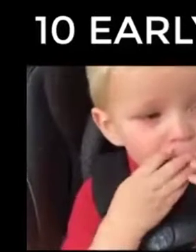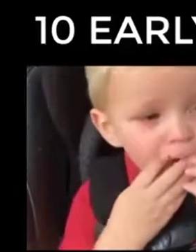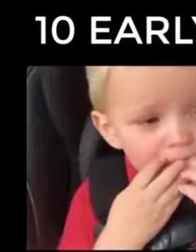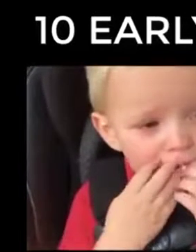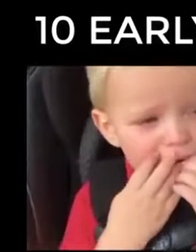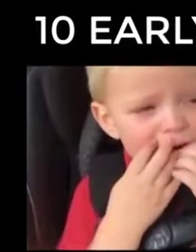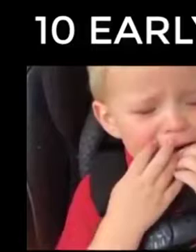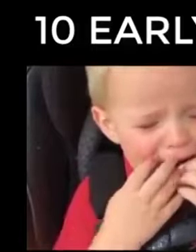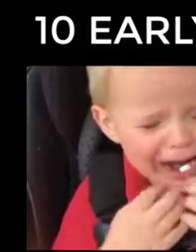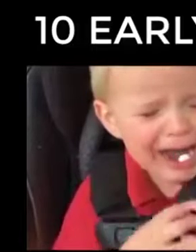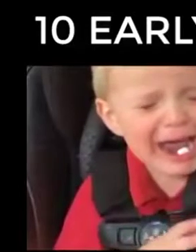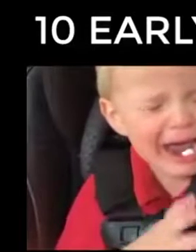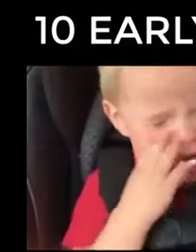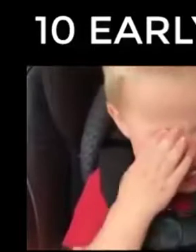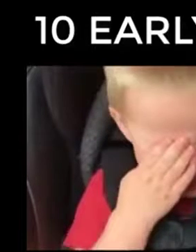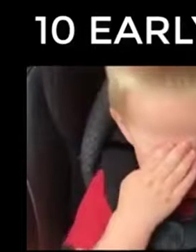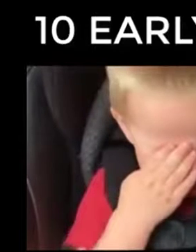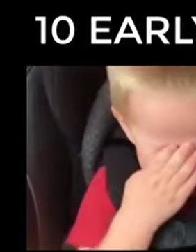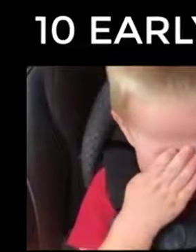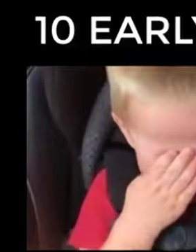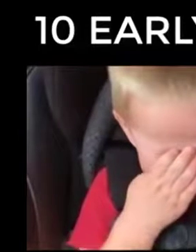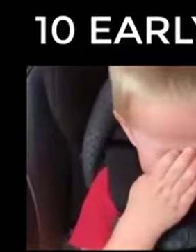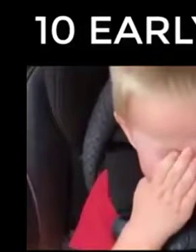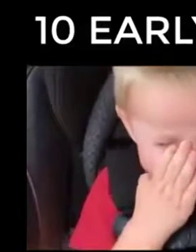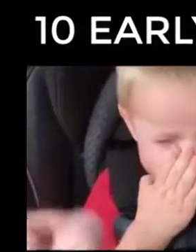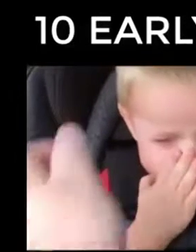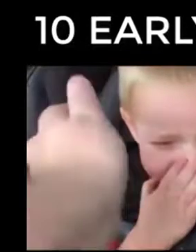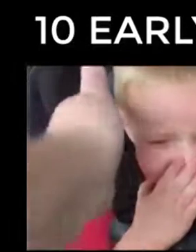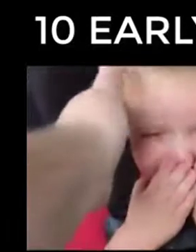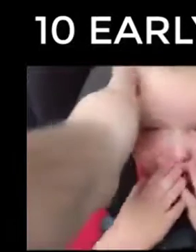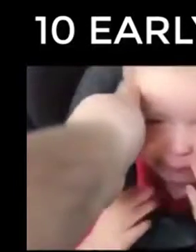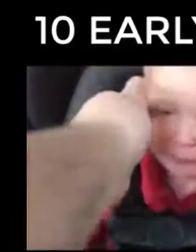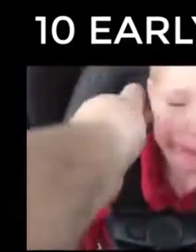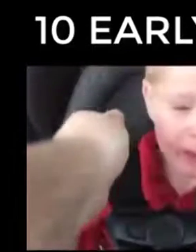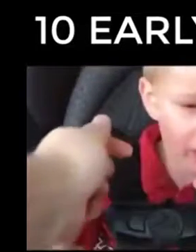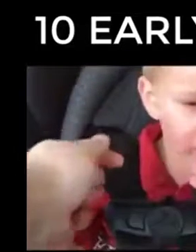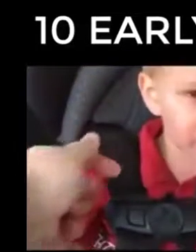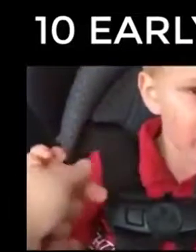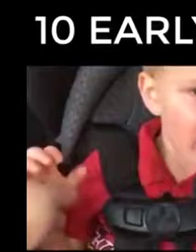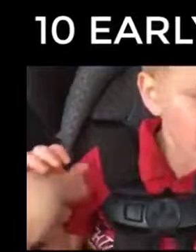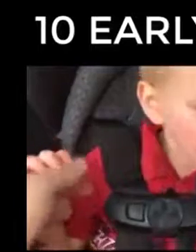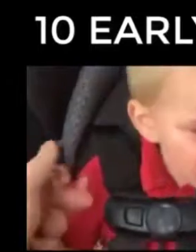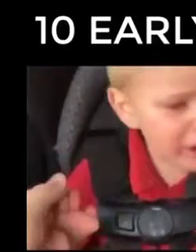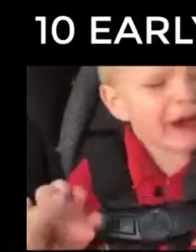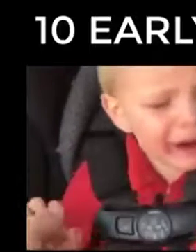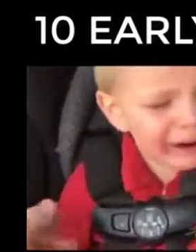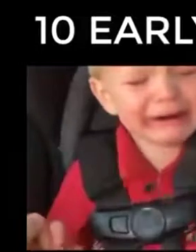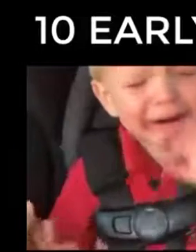minutes, whereas a sensory meltdown can last hours. Oh, buddy. Buddy, I love you.